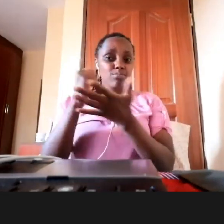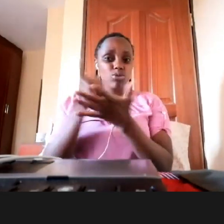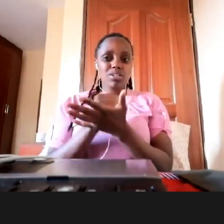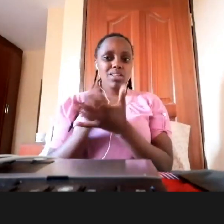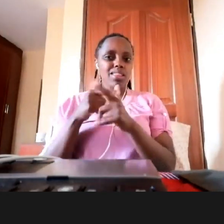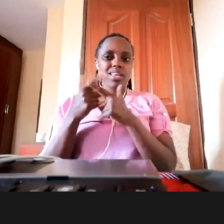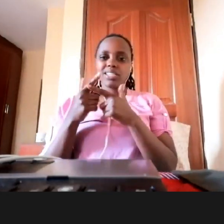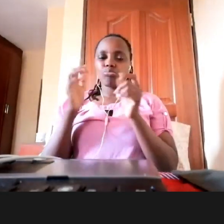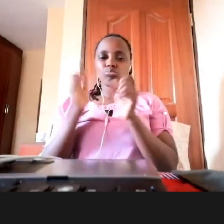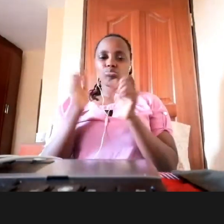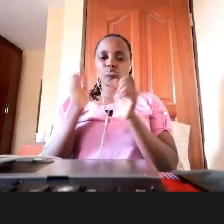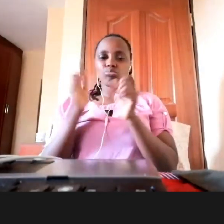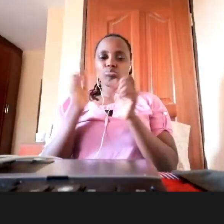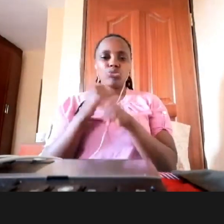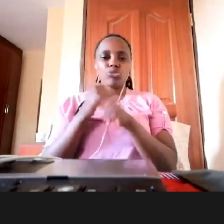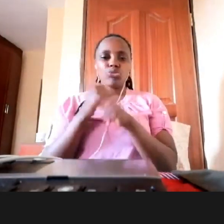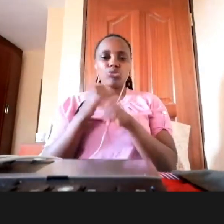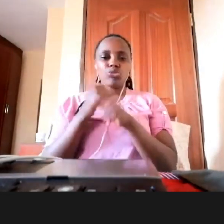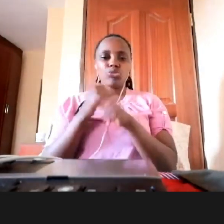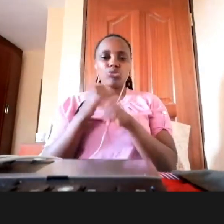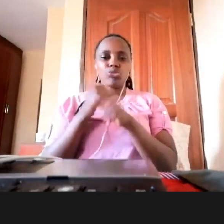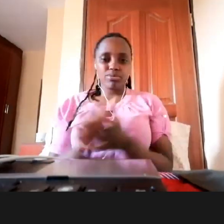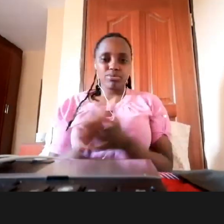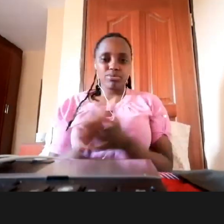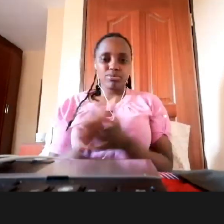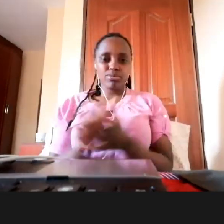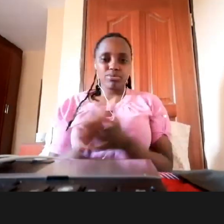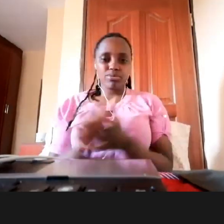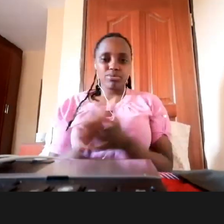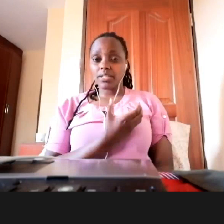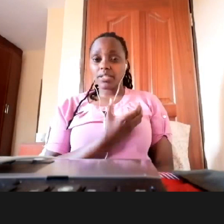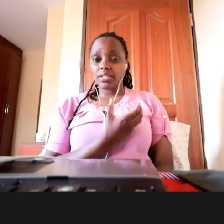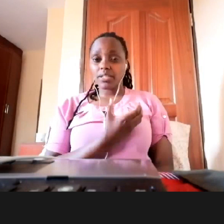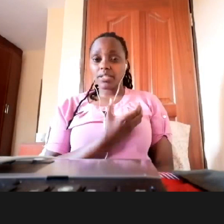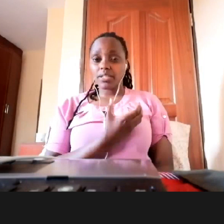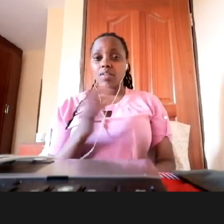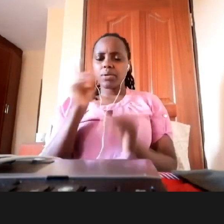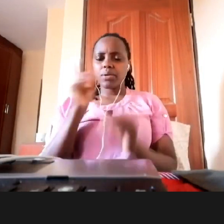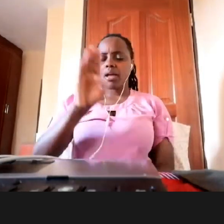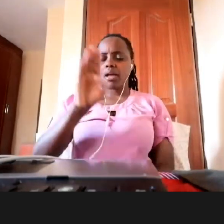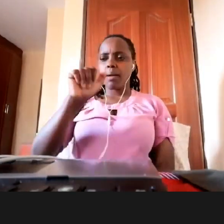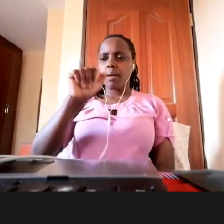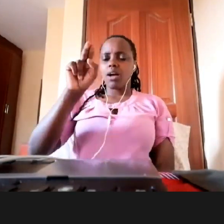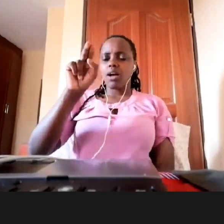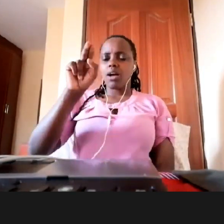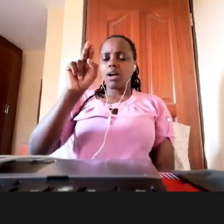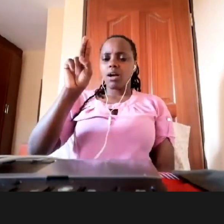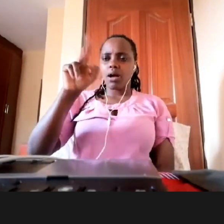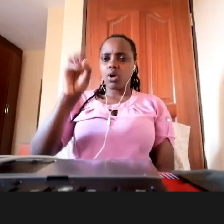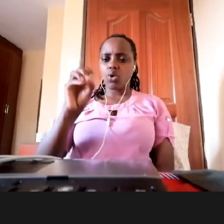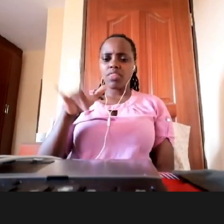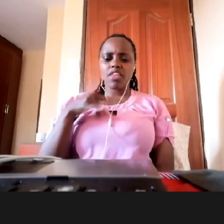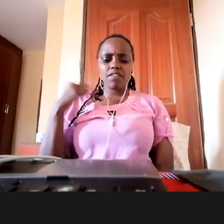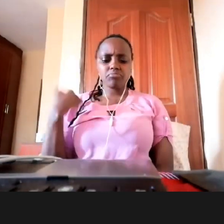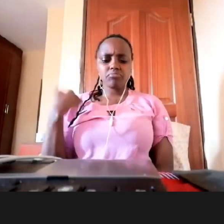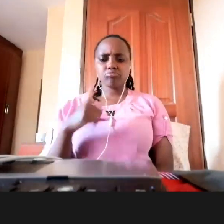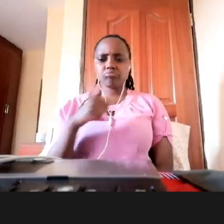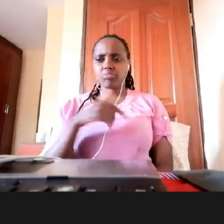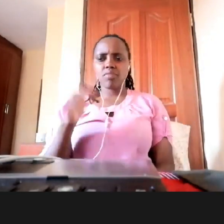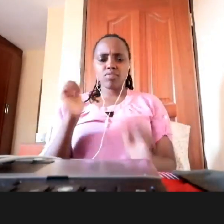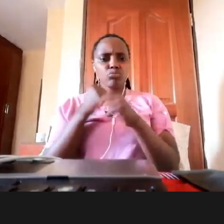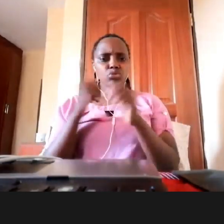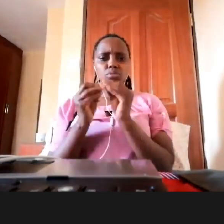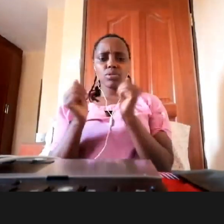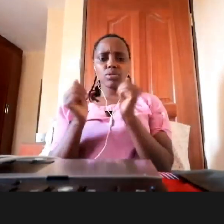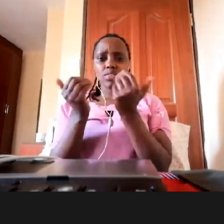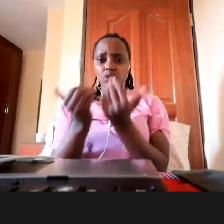not possible. And the committee, we met them in Bamako, Mali, and they were regretful that they couldn't meet the children.